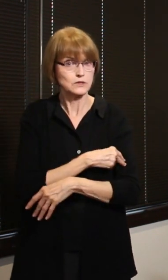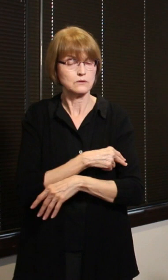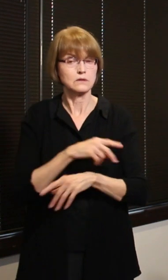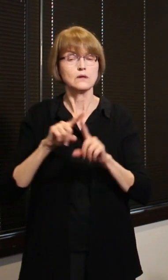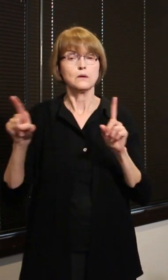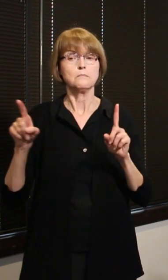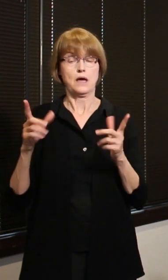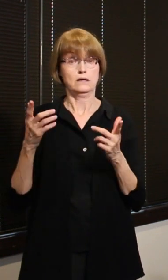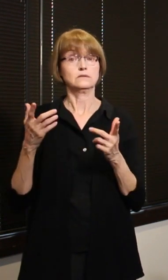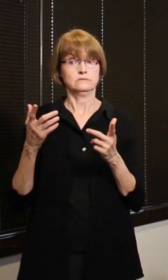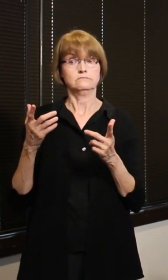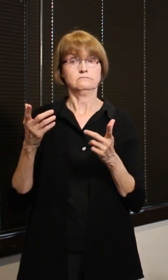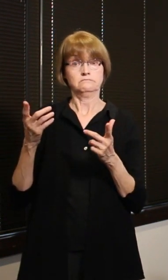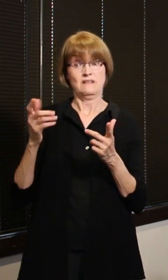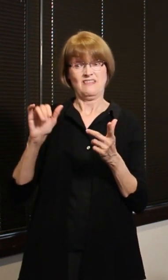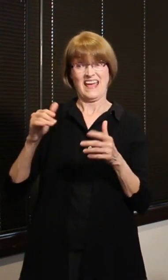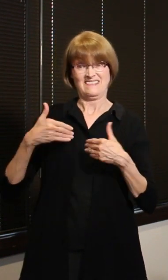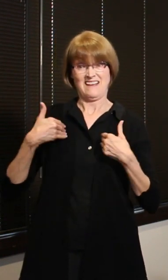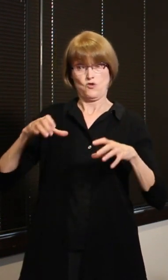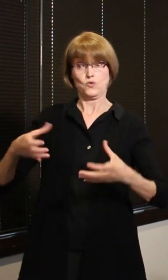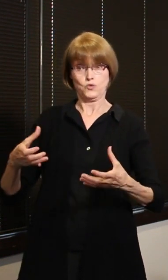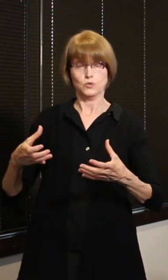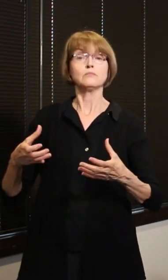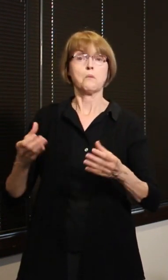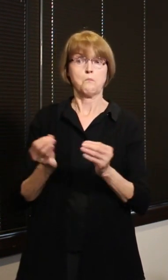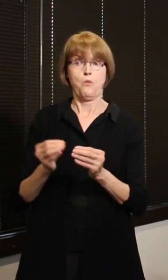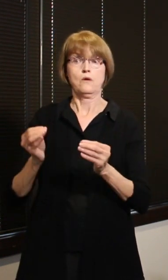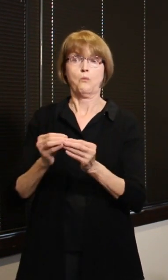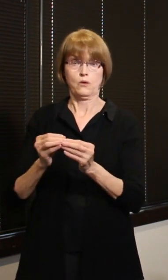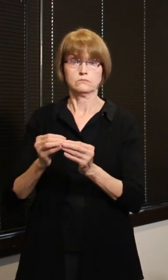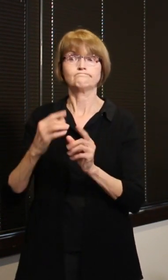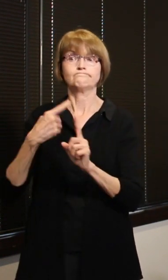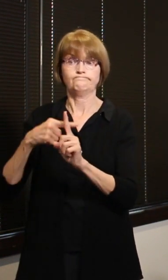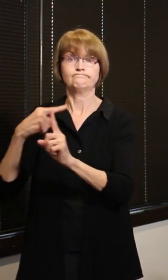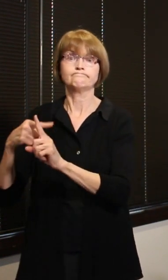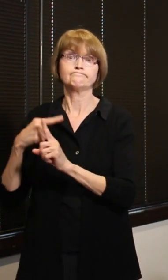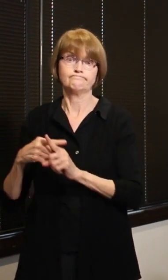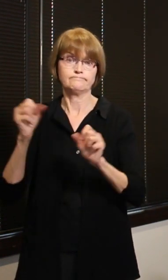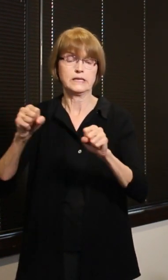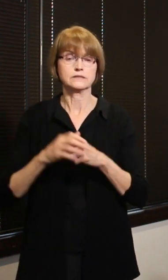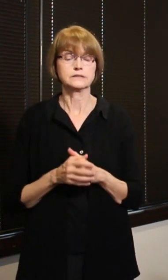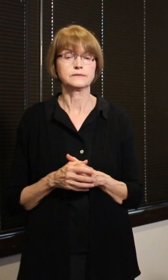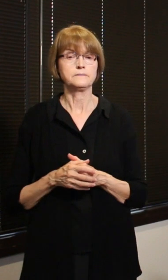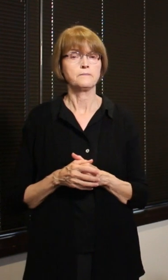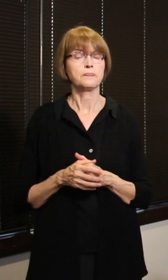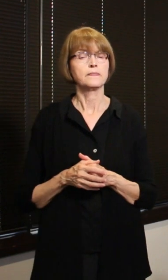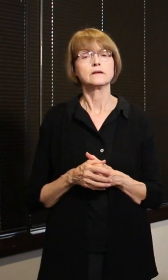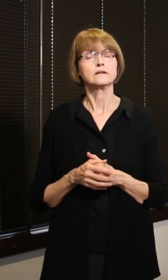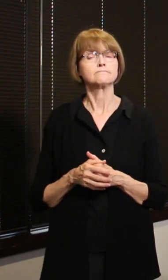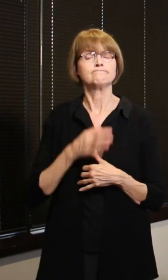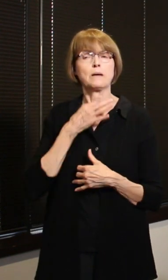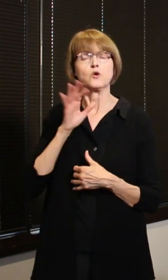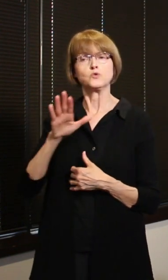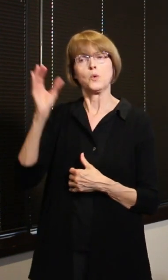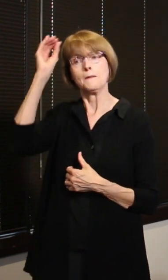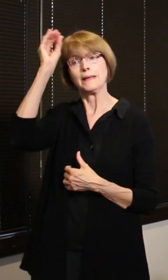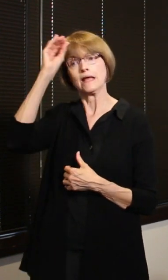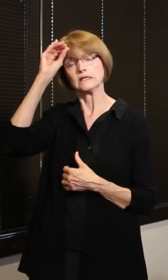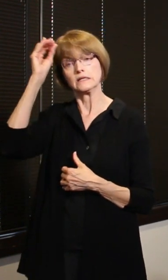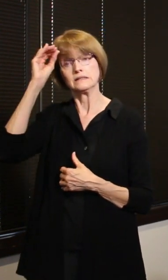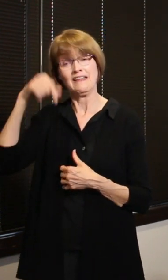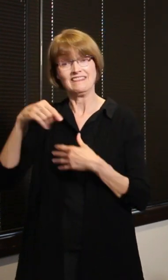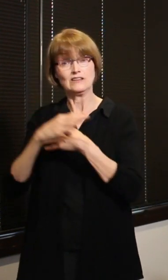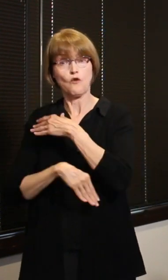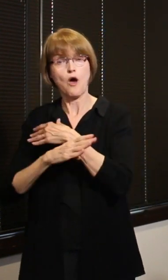the cases are going up in that younger population right now. In your opinion, what would be the best practice for reopening schools